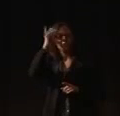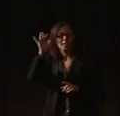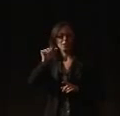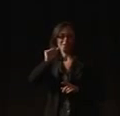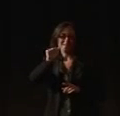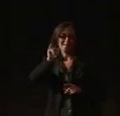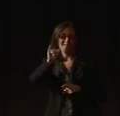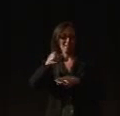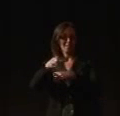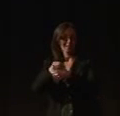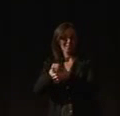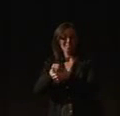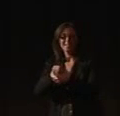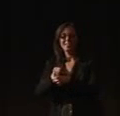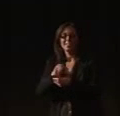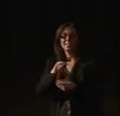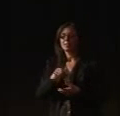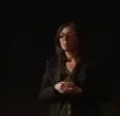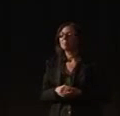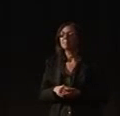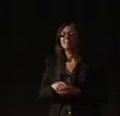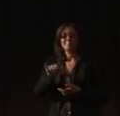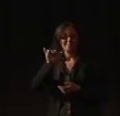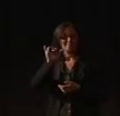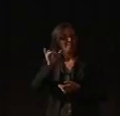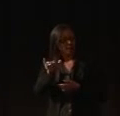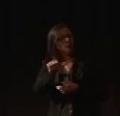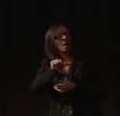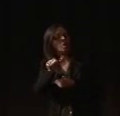Minsky and